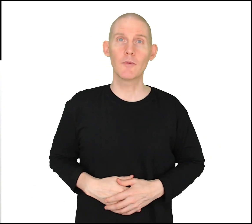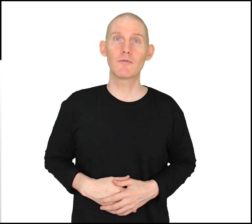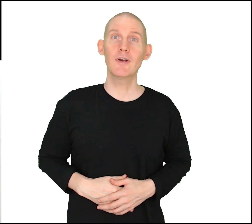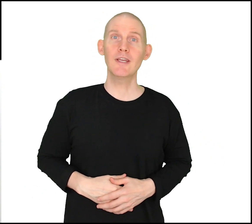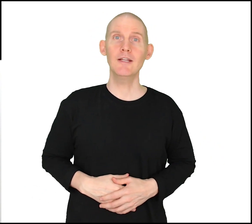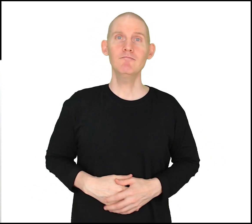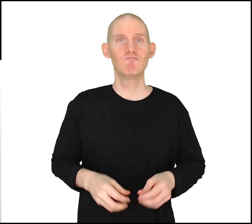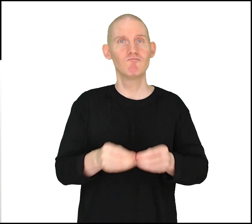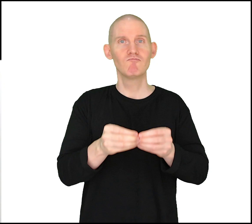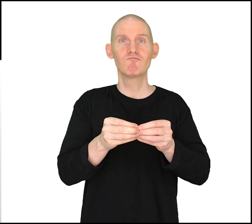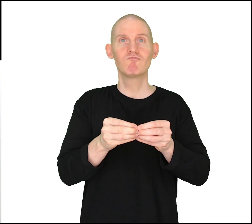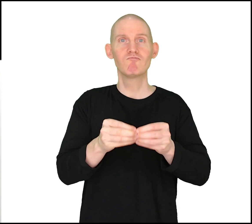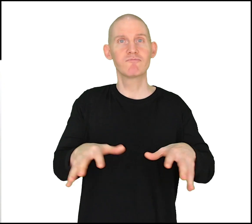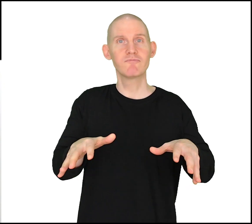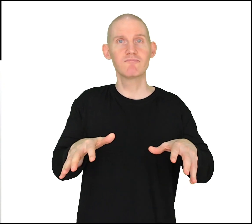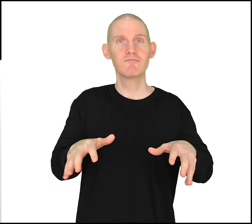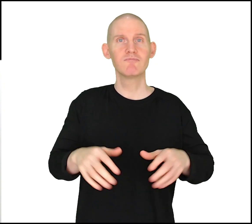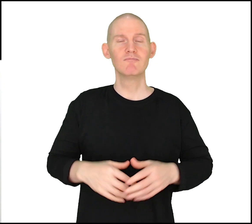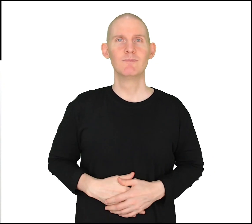From the front again.